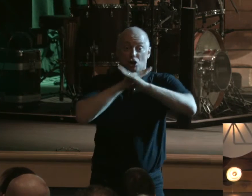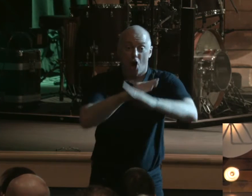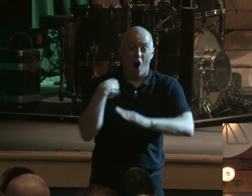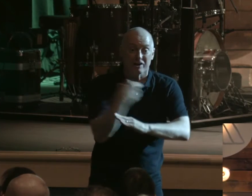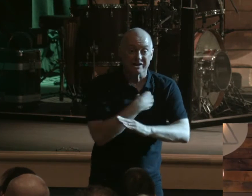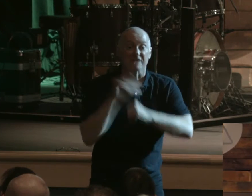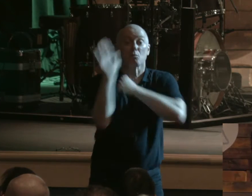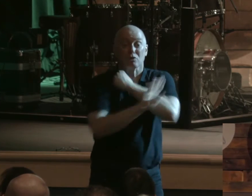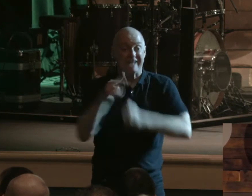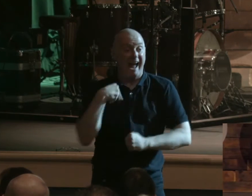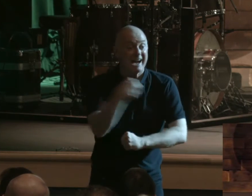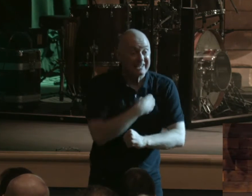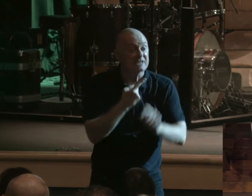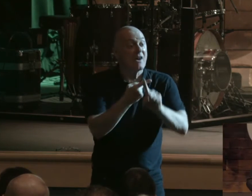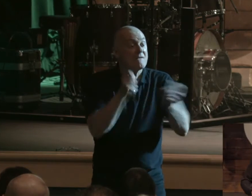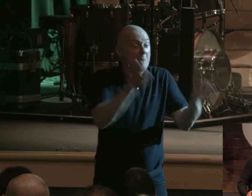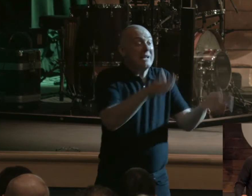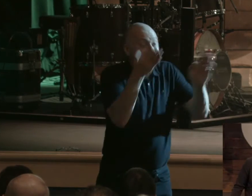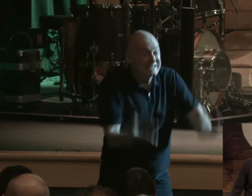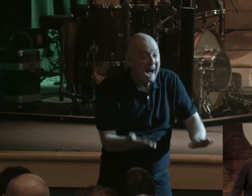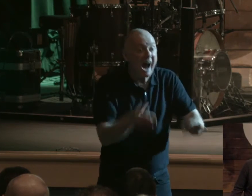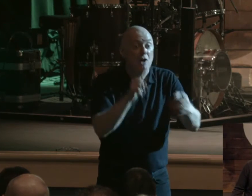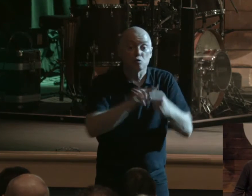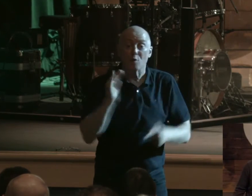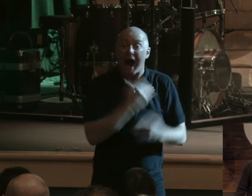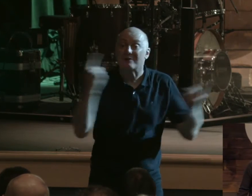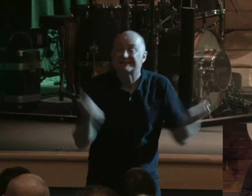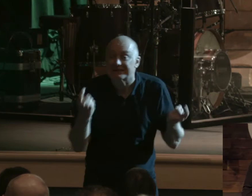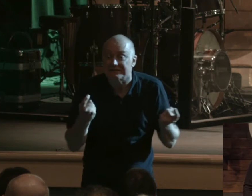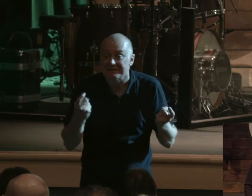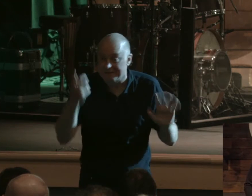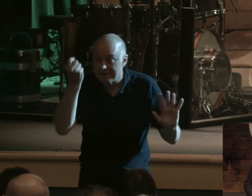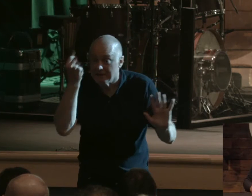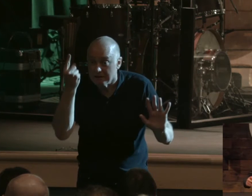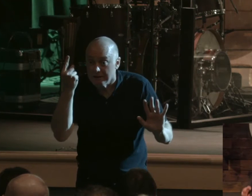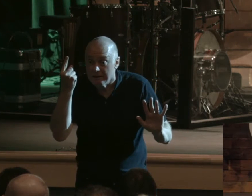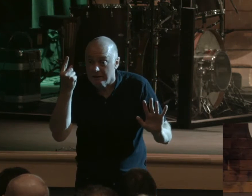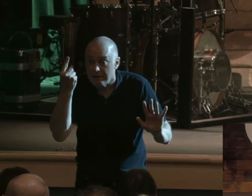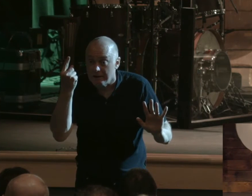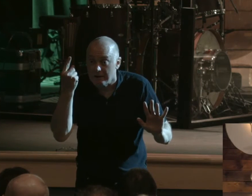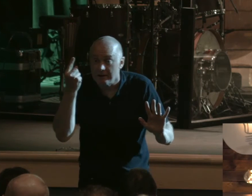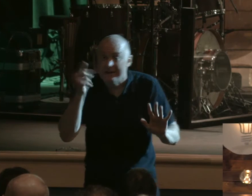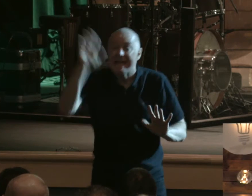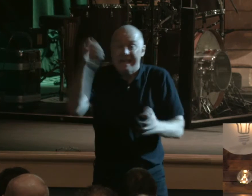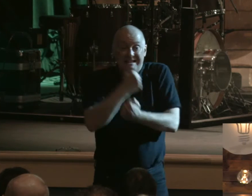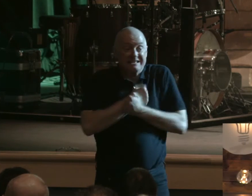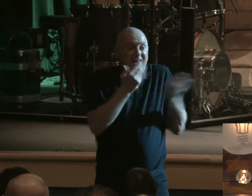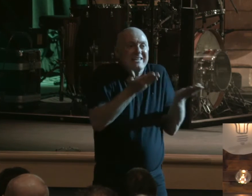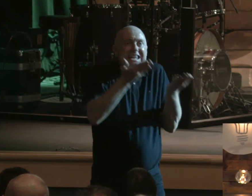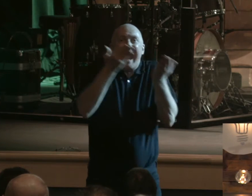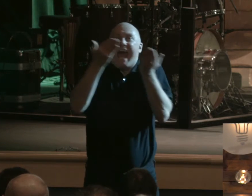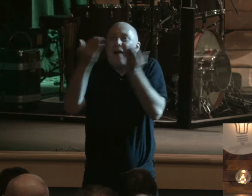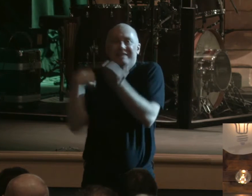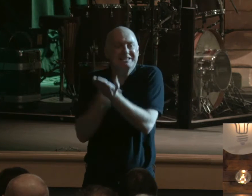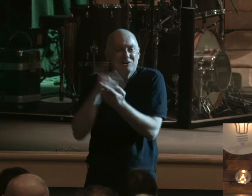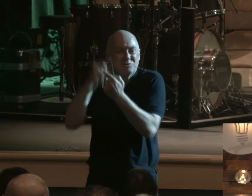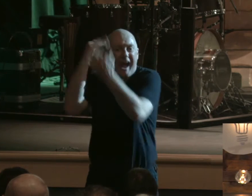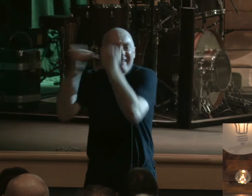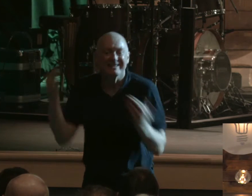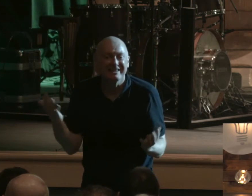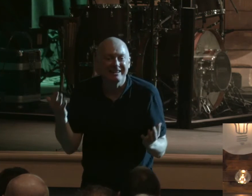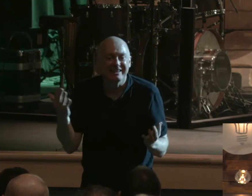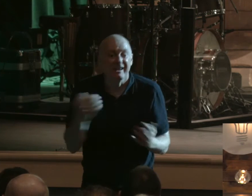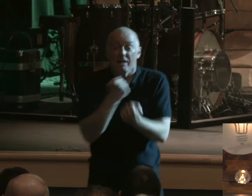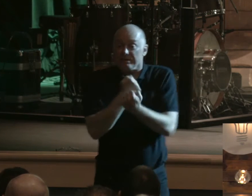us, protects us from dying to our own sin. It carries us all the way. The love of